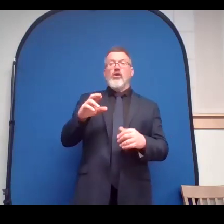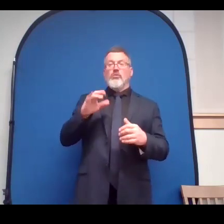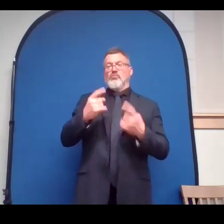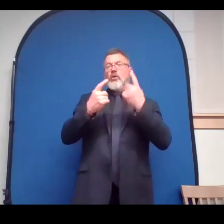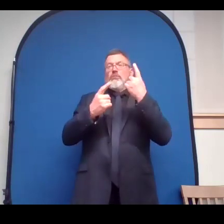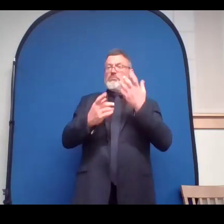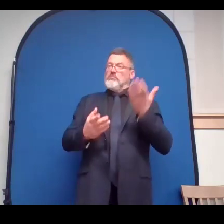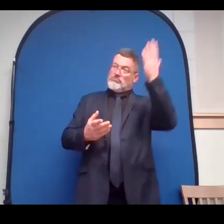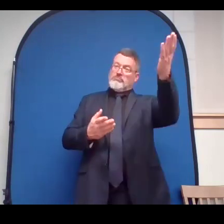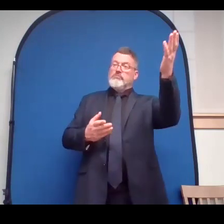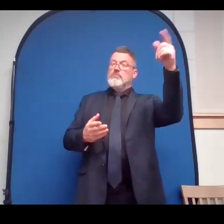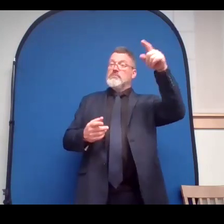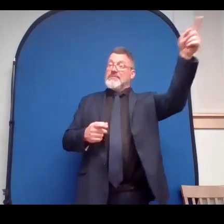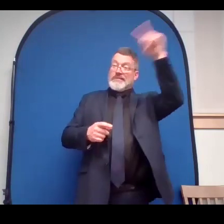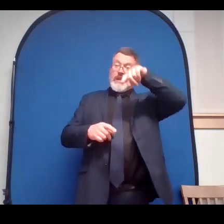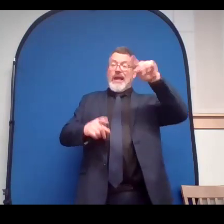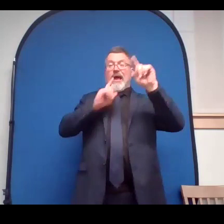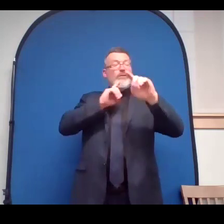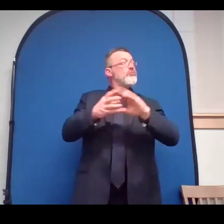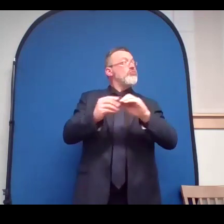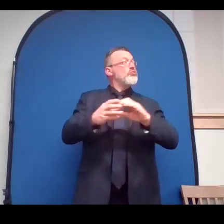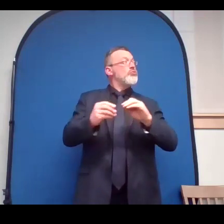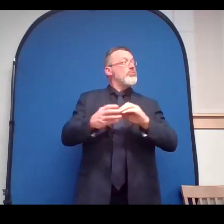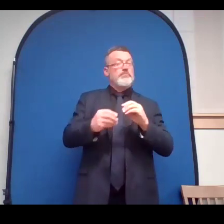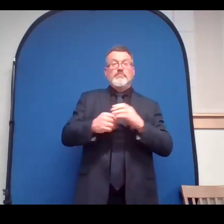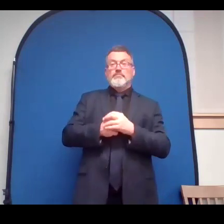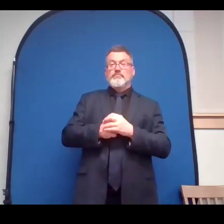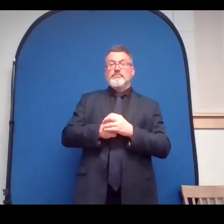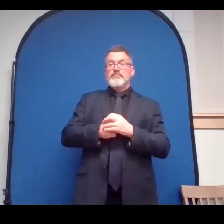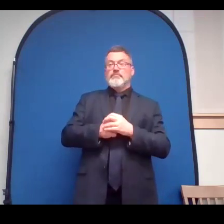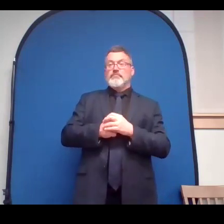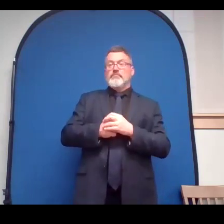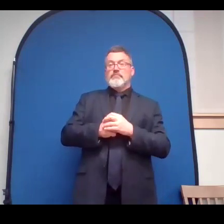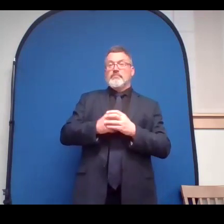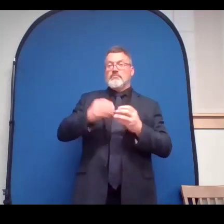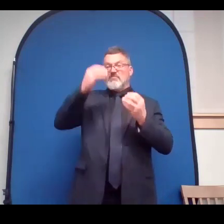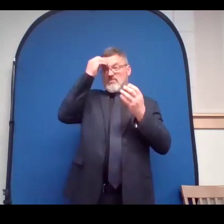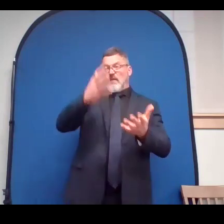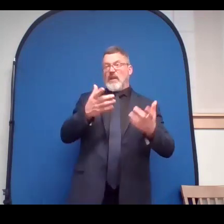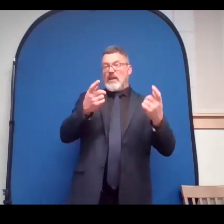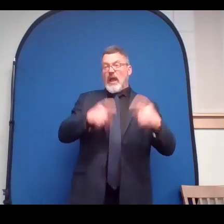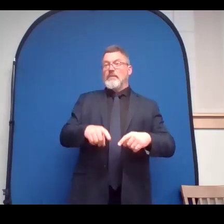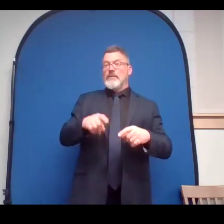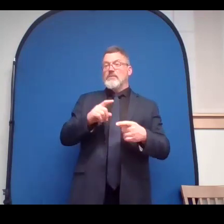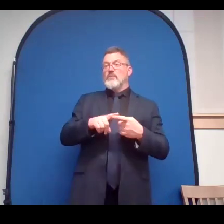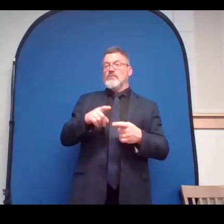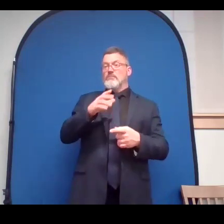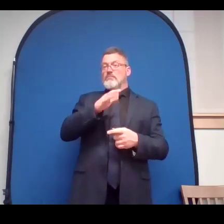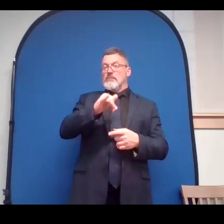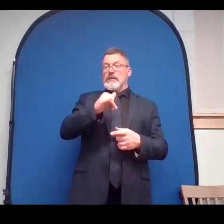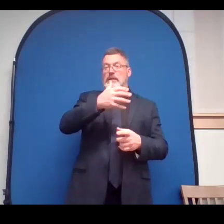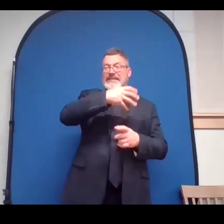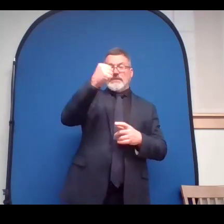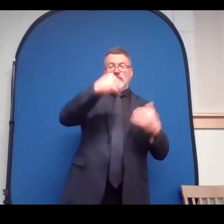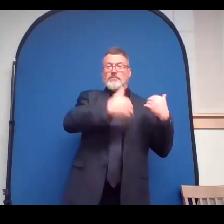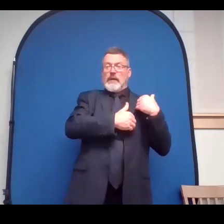well as me informing my battalion commander of the incident. As far as they then usually take the information and relay